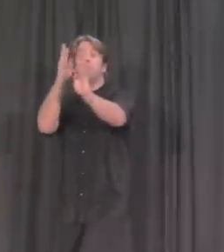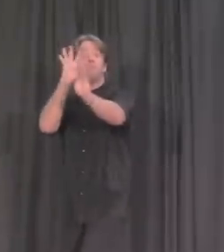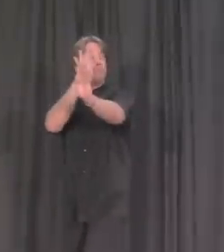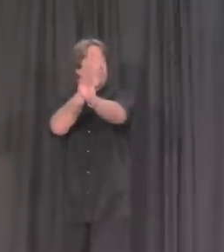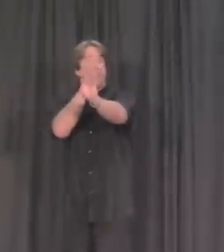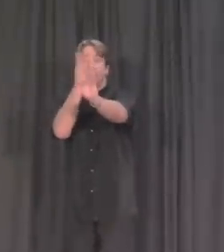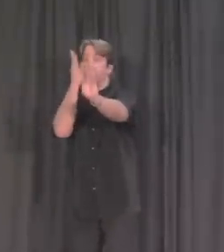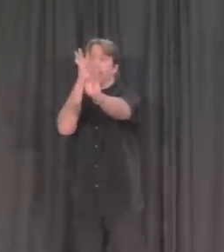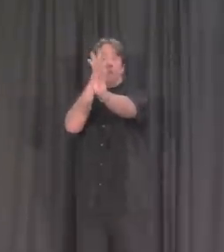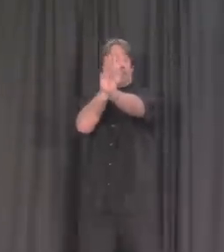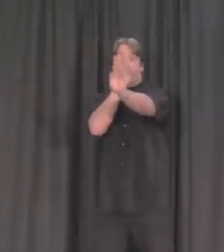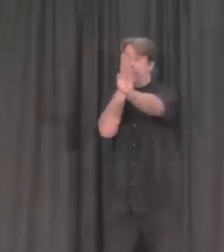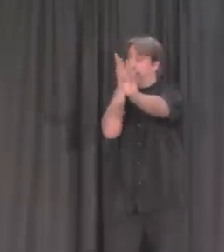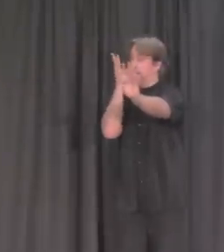boy waiting in line to see Santa.